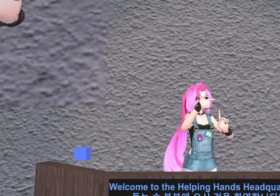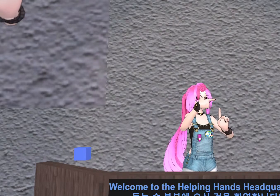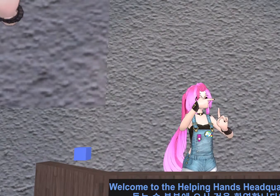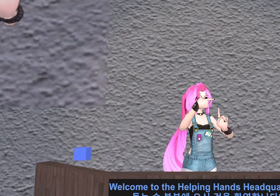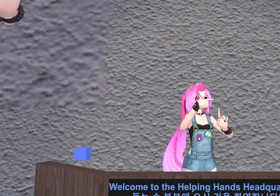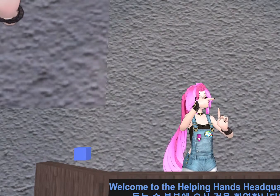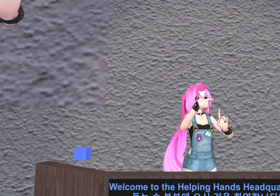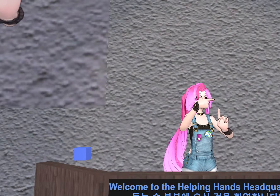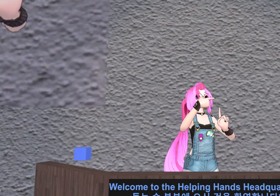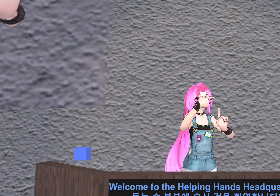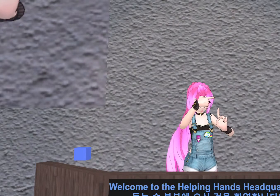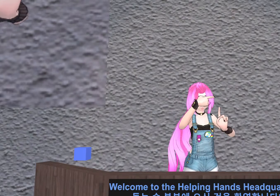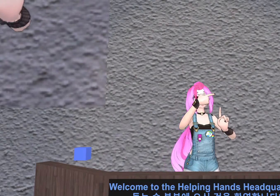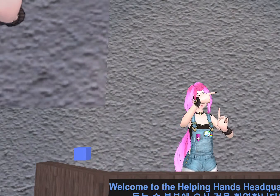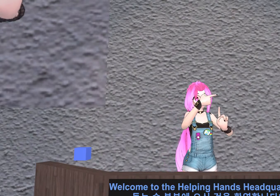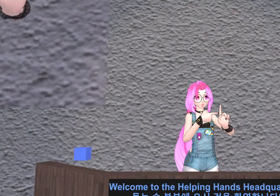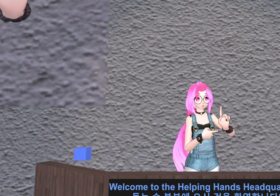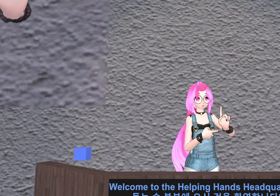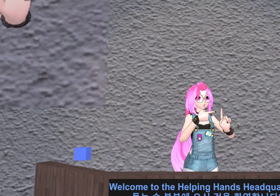one towards yourself.